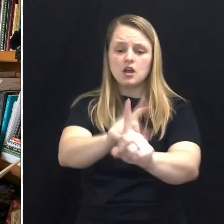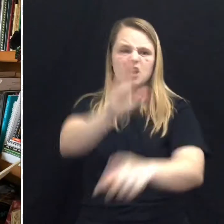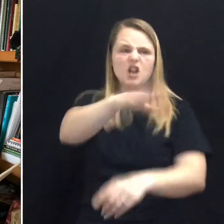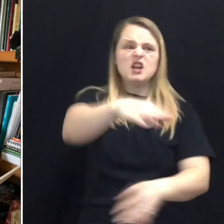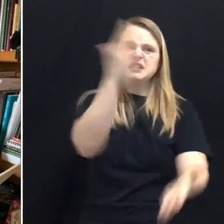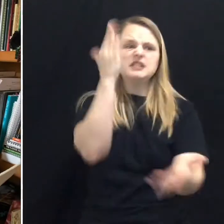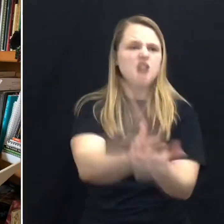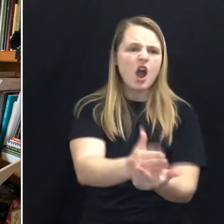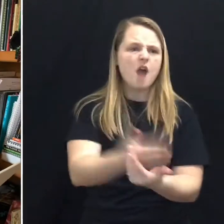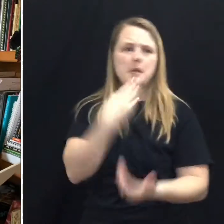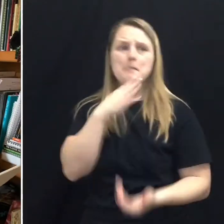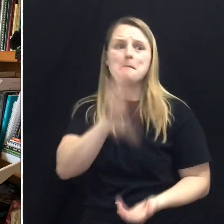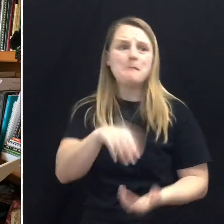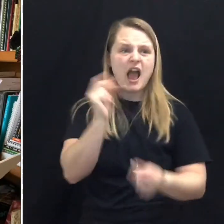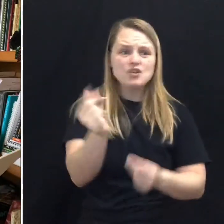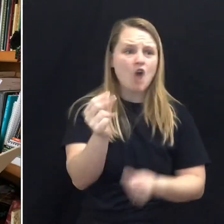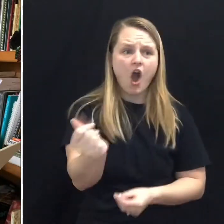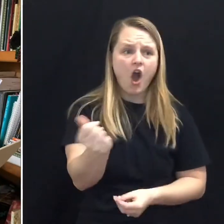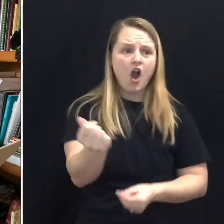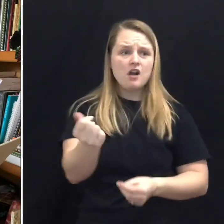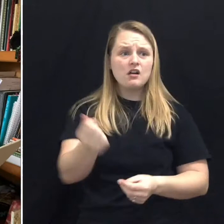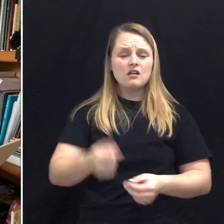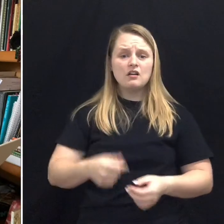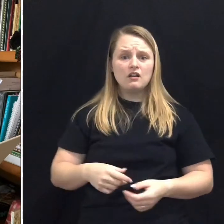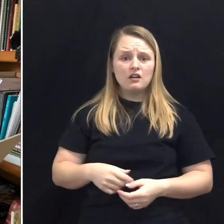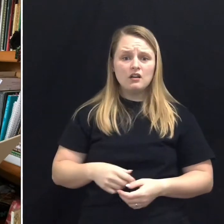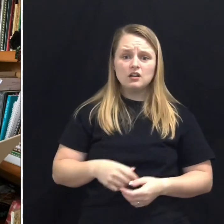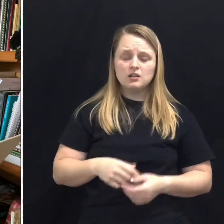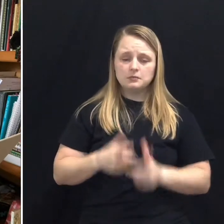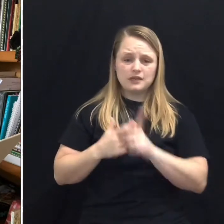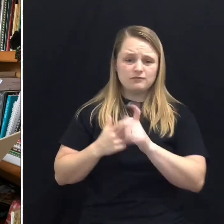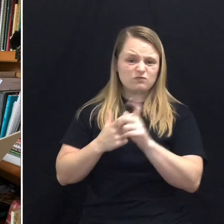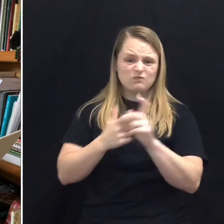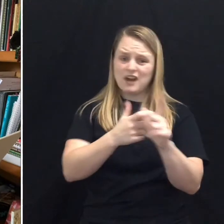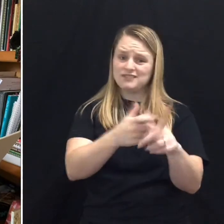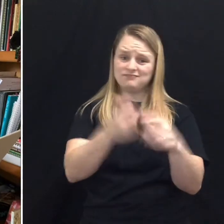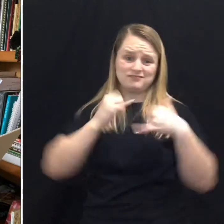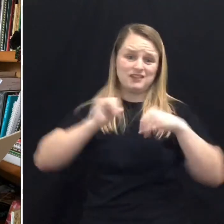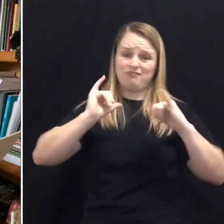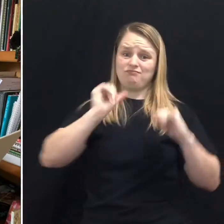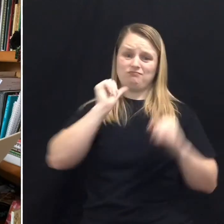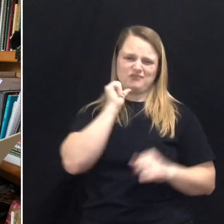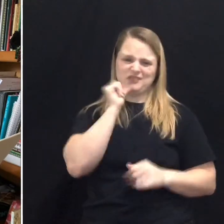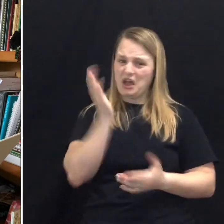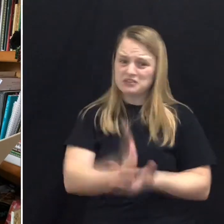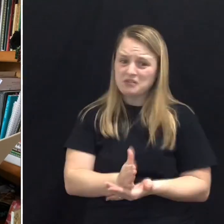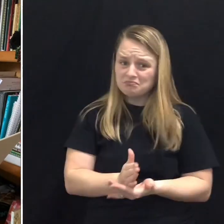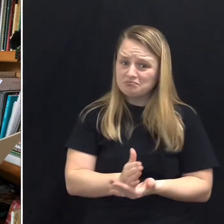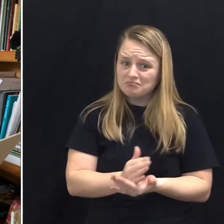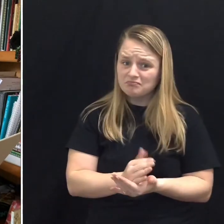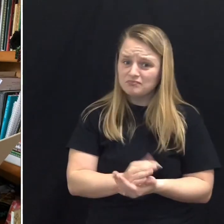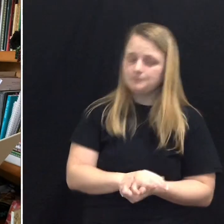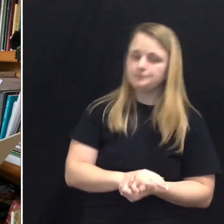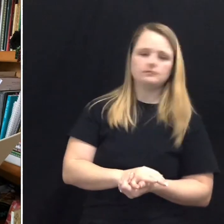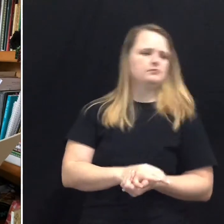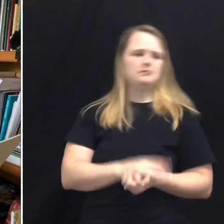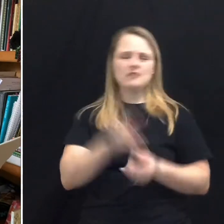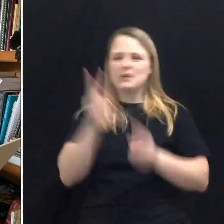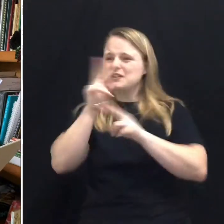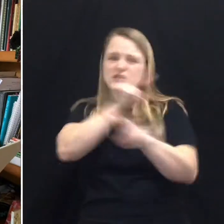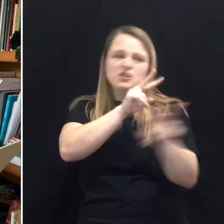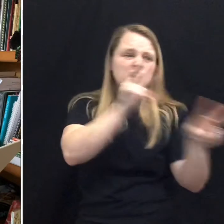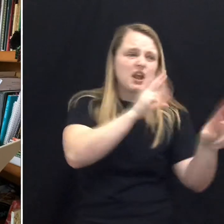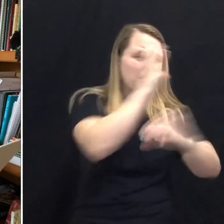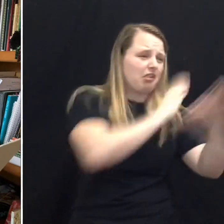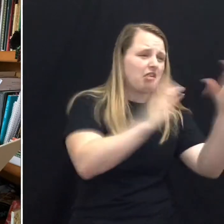"Fritz, stop, you bad dog!" cried Alan, but the dog simply ignored him. Down